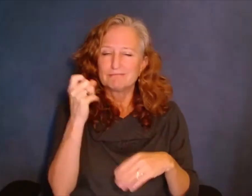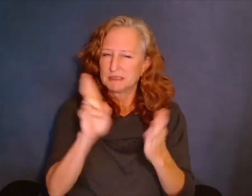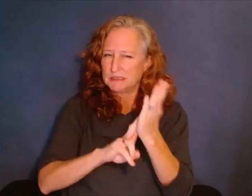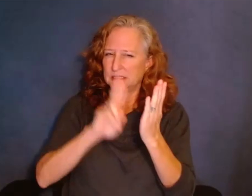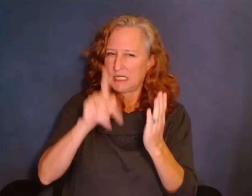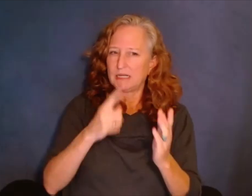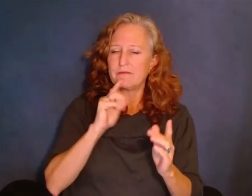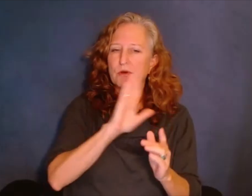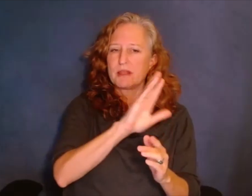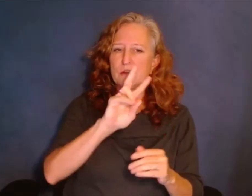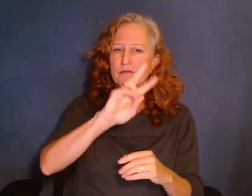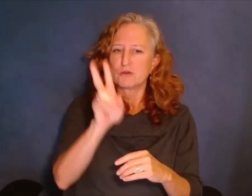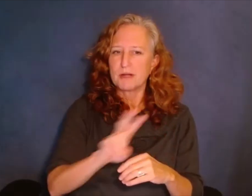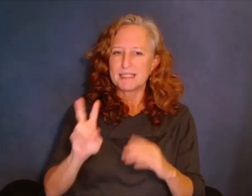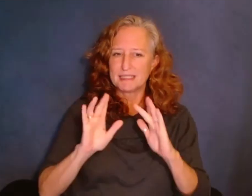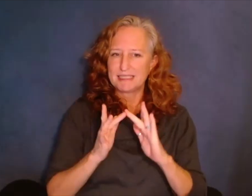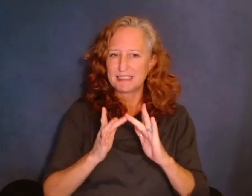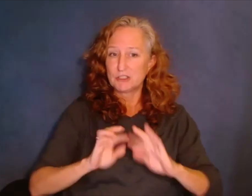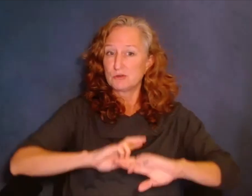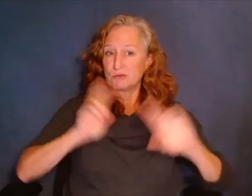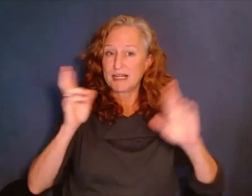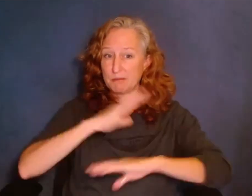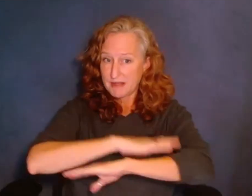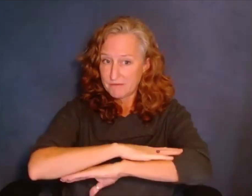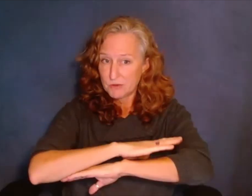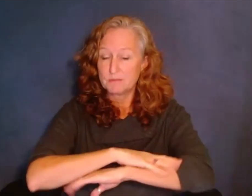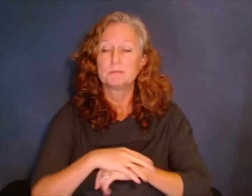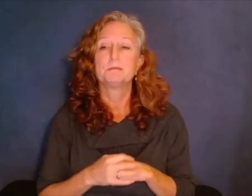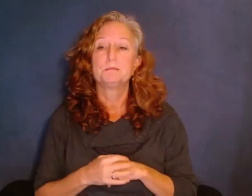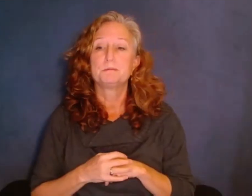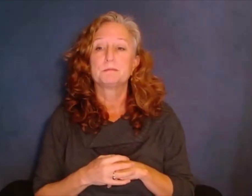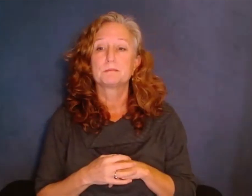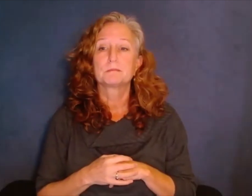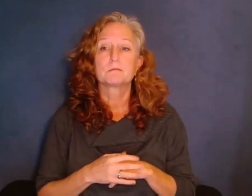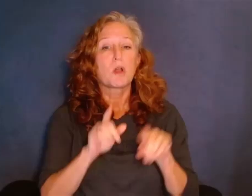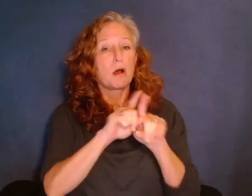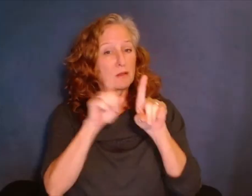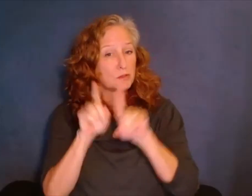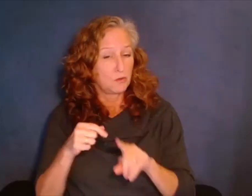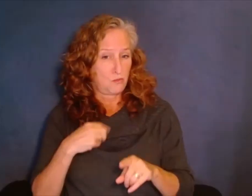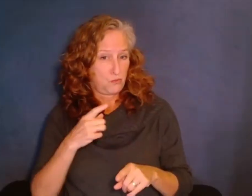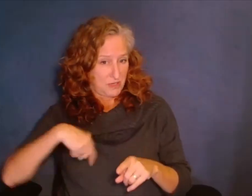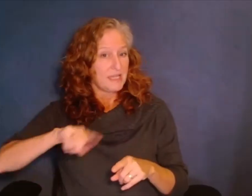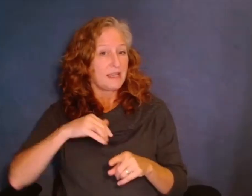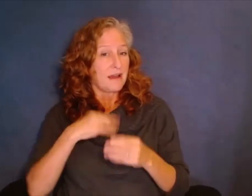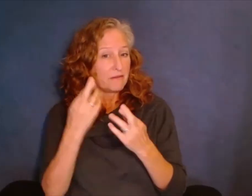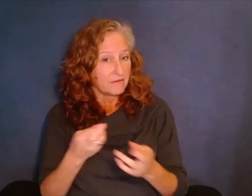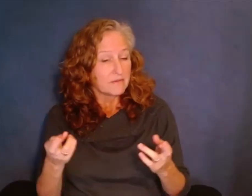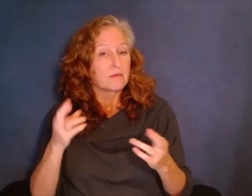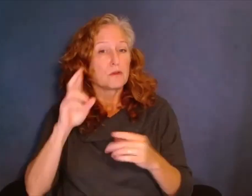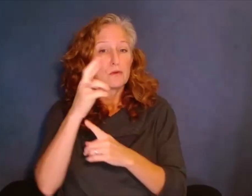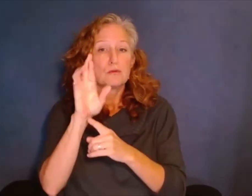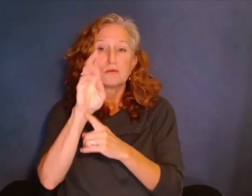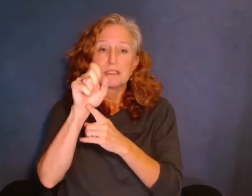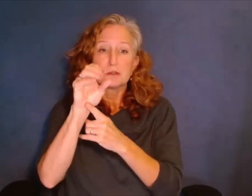I've seen is generated with just a smartphone and just that camera. So that's what I love about social media.